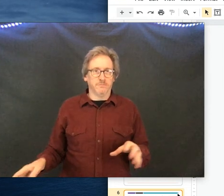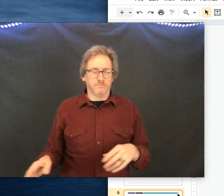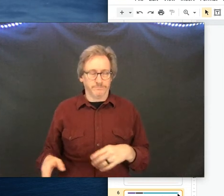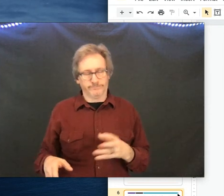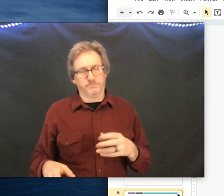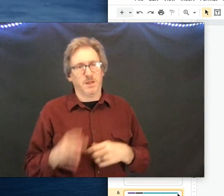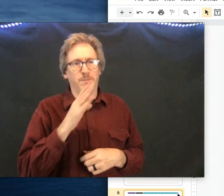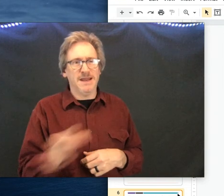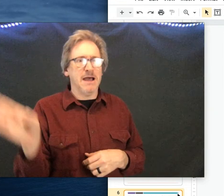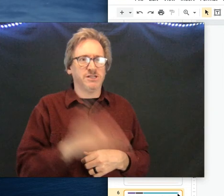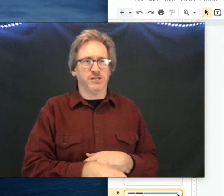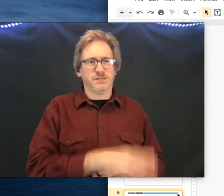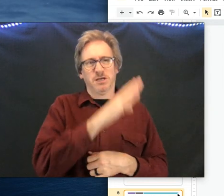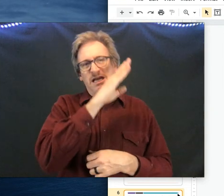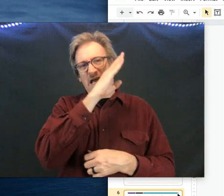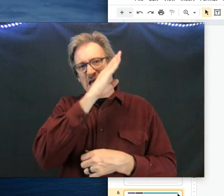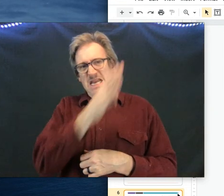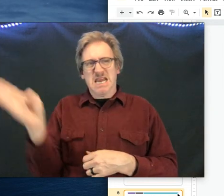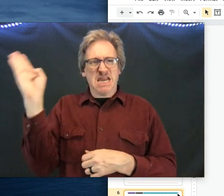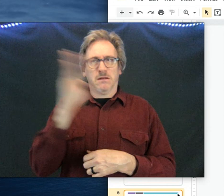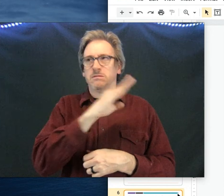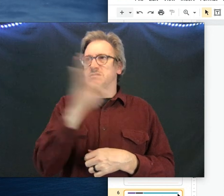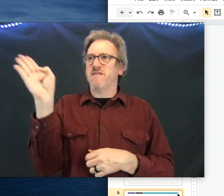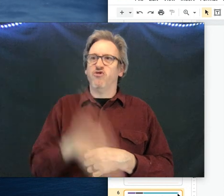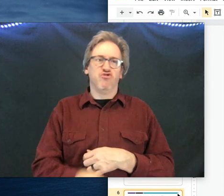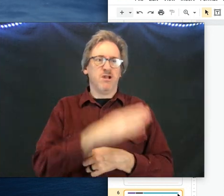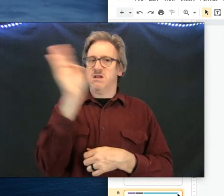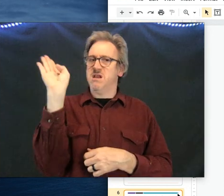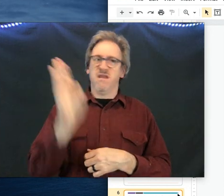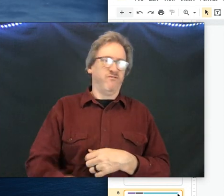never, but now it's just